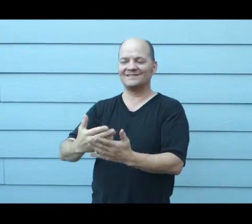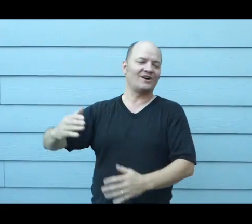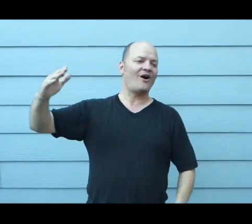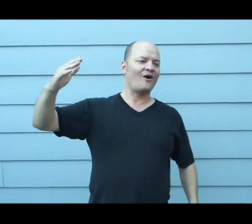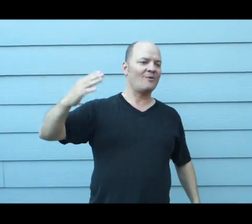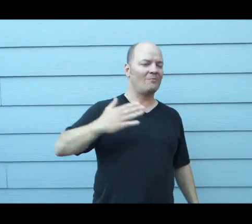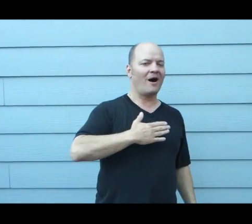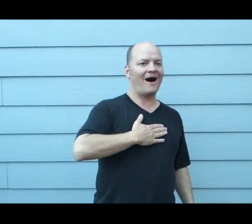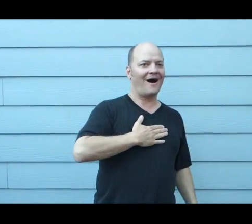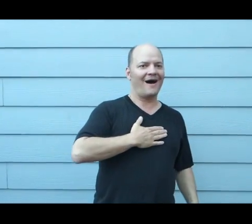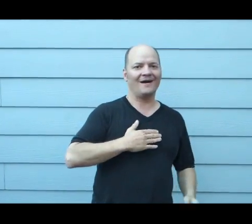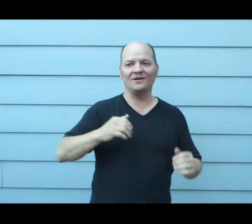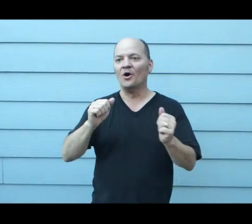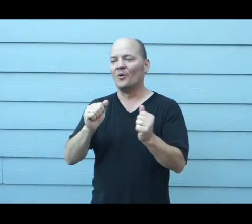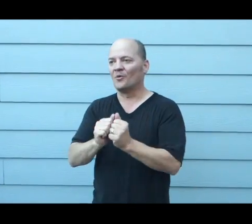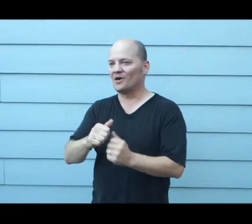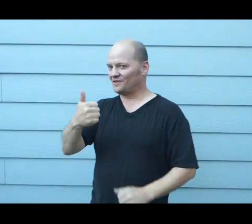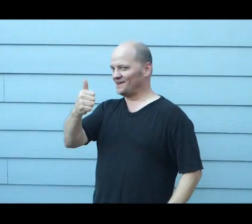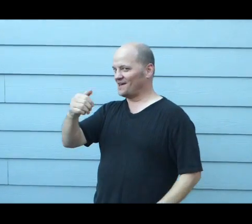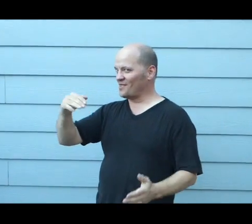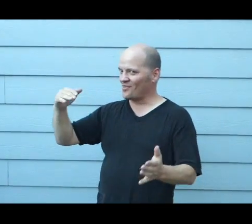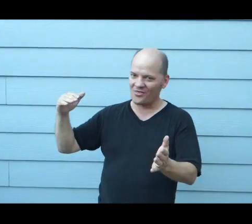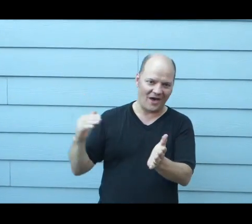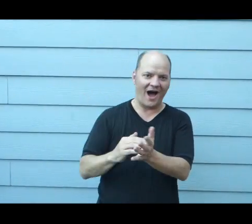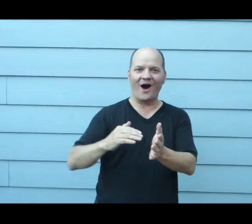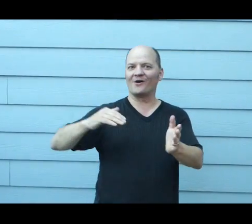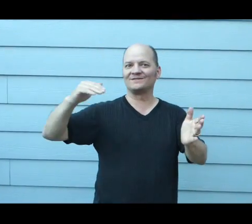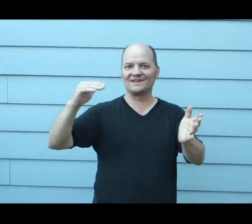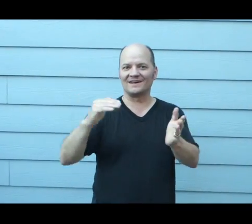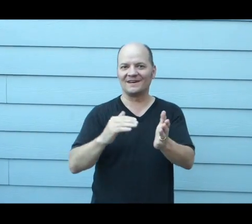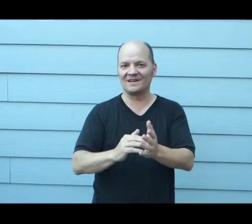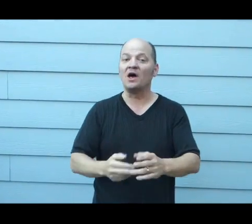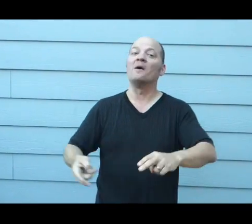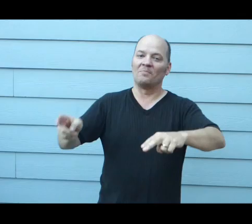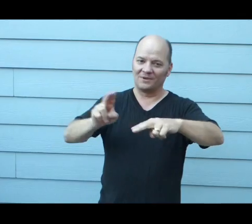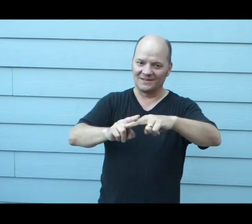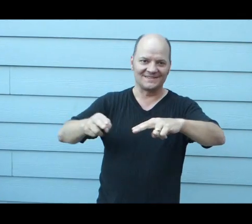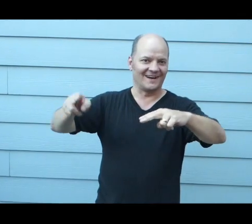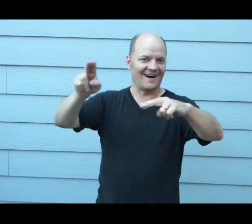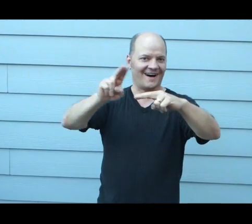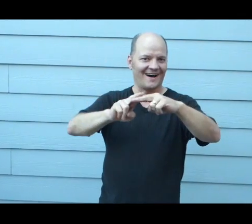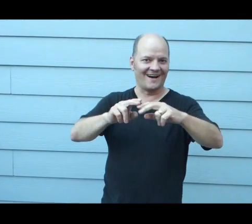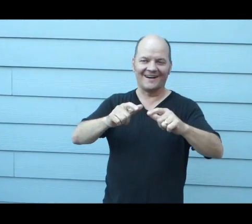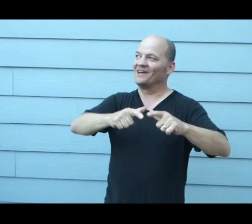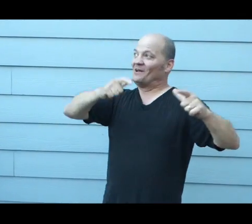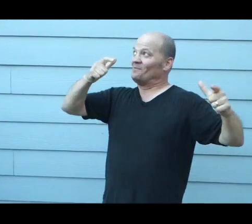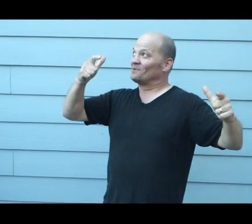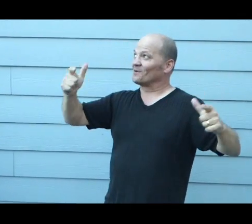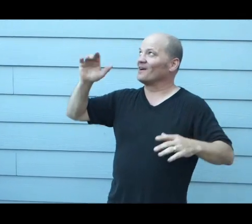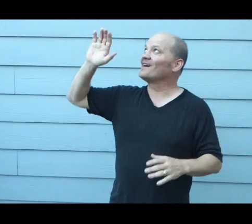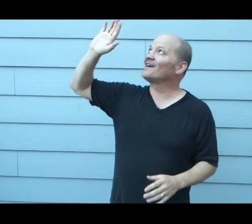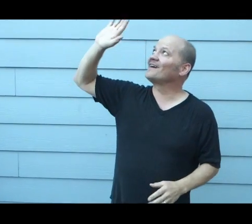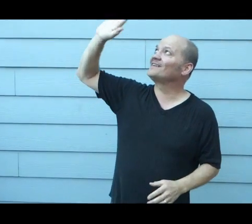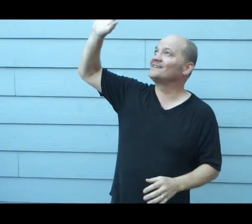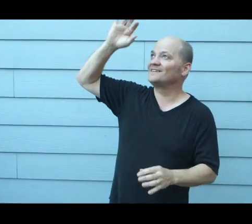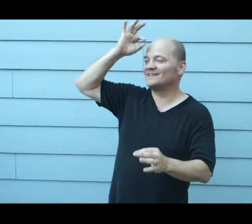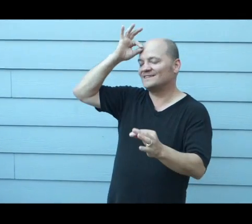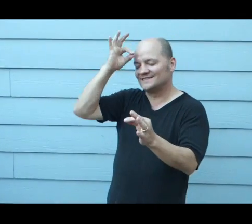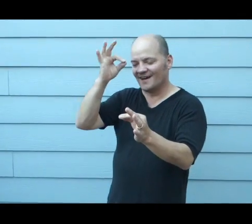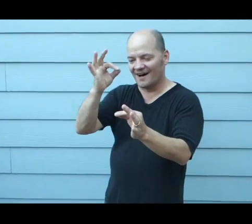Blessings all mine with 10,000 beside. Great is